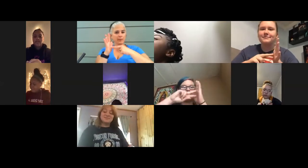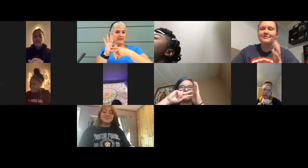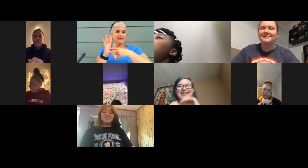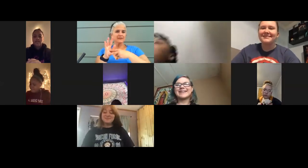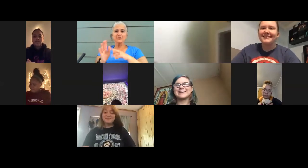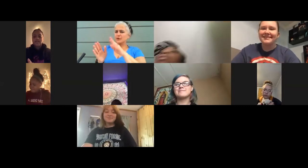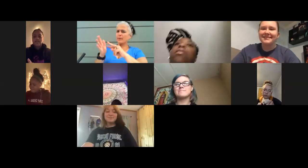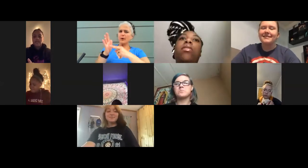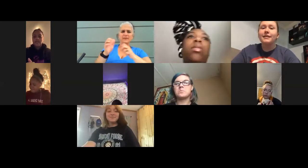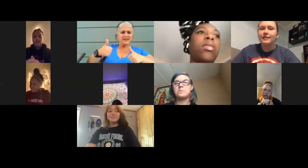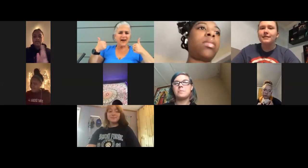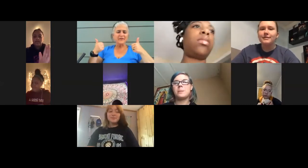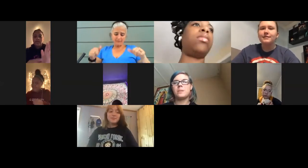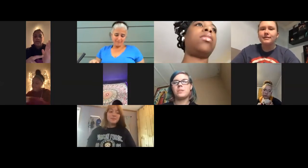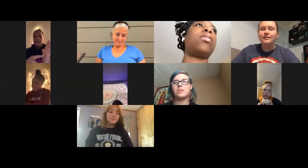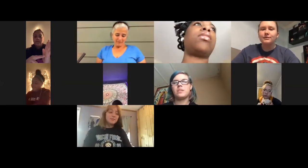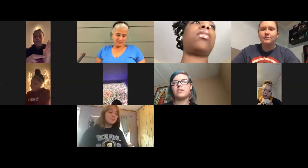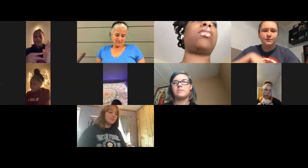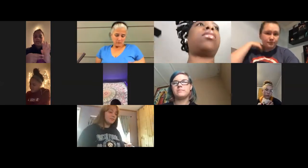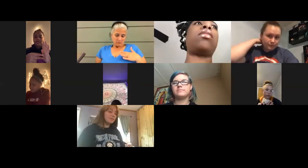or purpose, you know, your purpose in life.